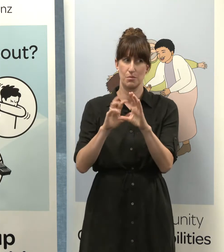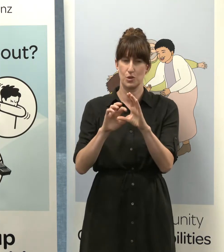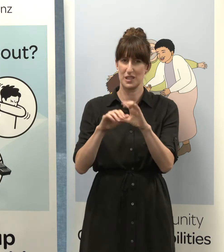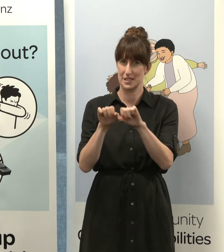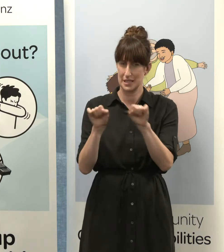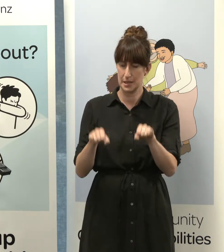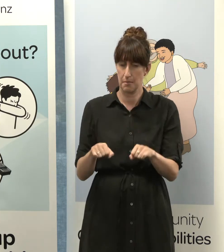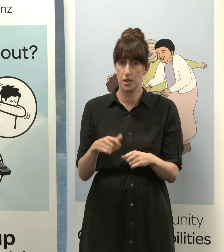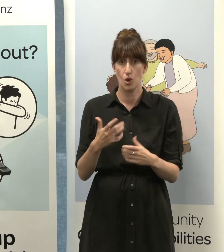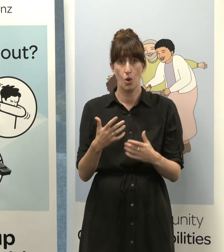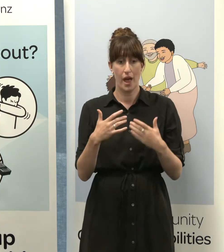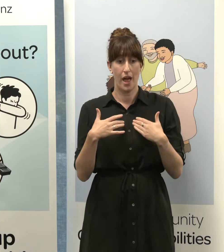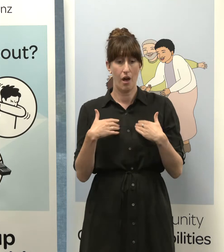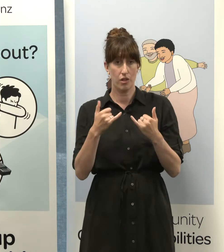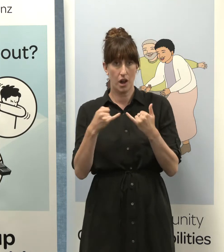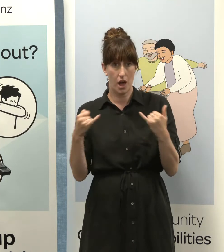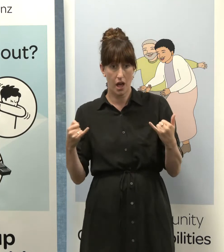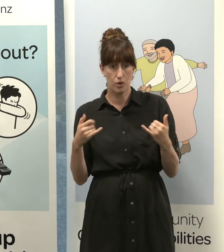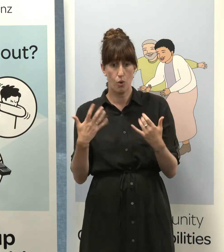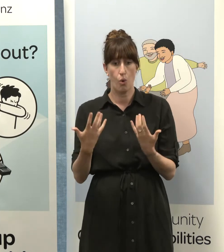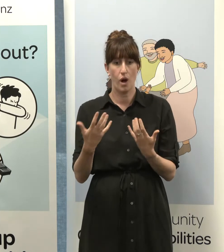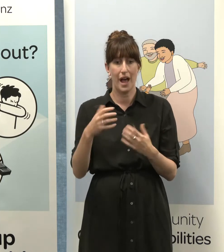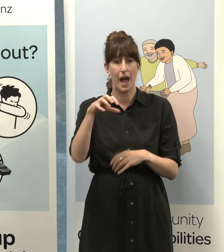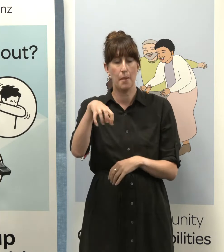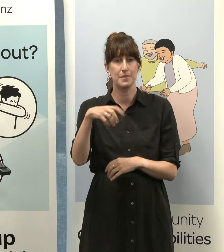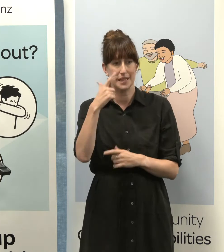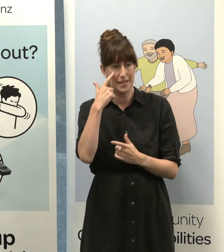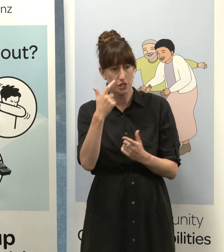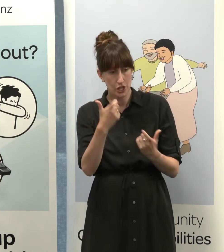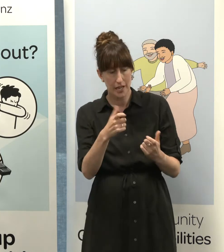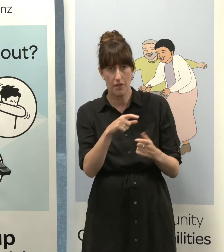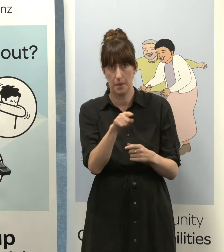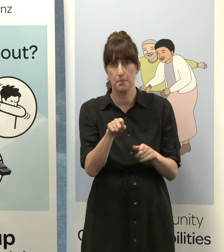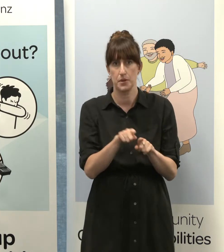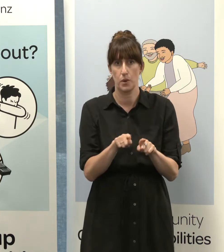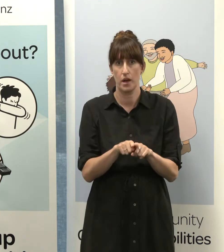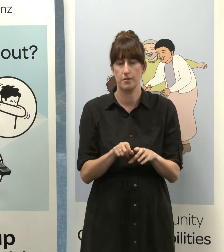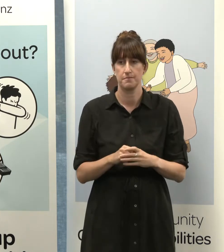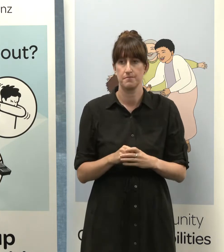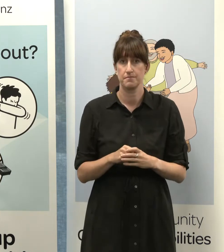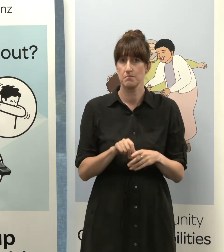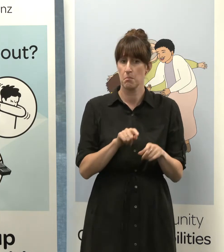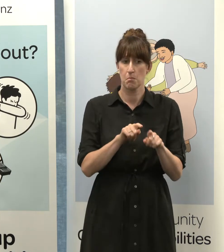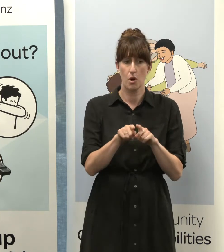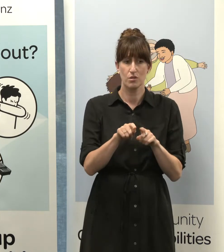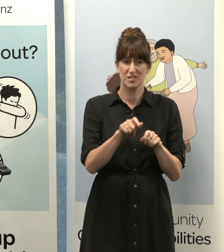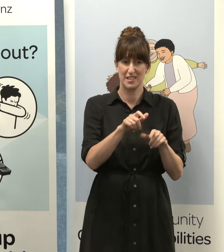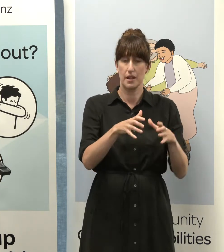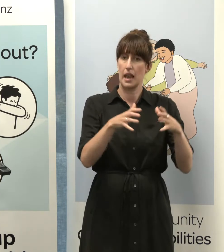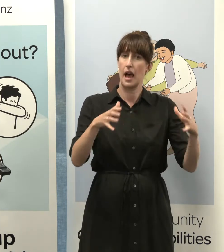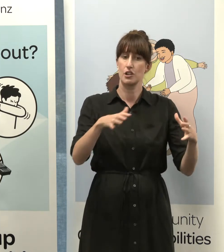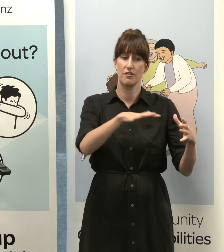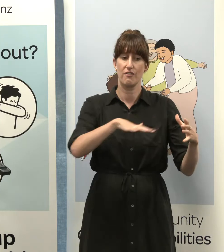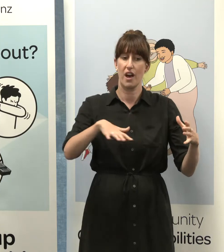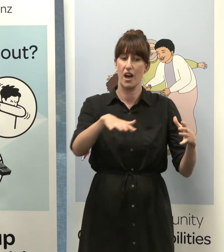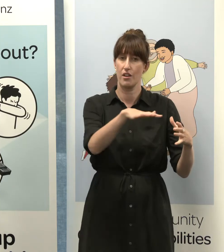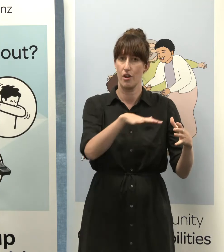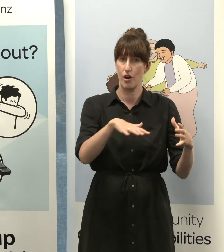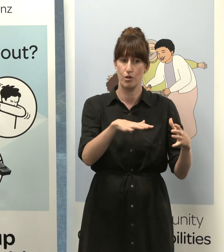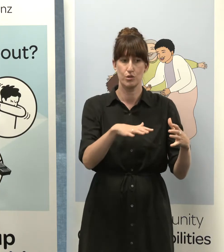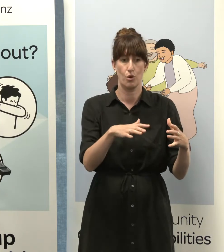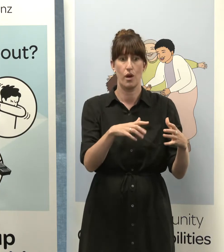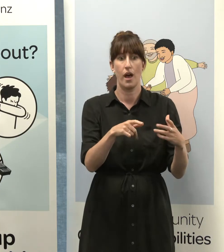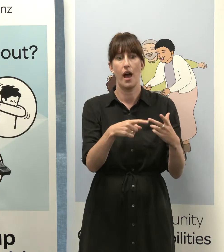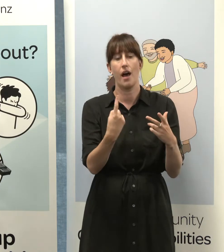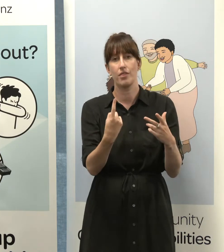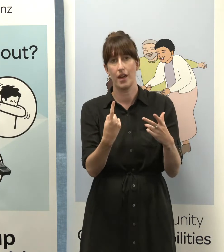Healthline or the hubs can see what's going on for them. Many of those people are in larger whānau as well, and so therefore there's a whole mixture of